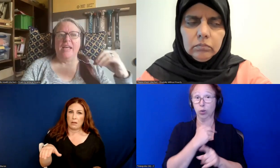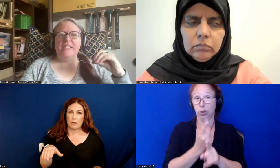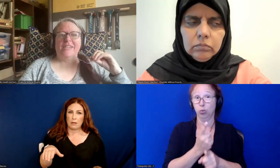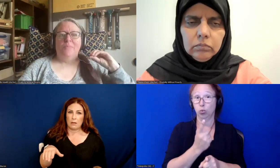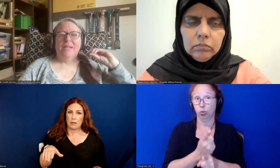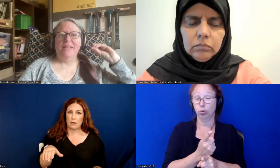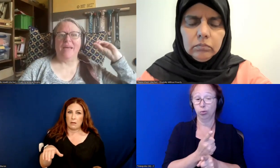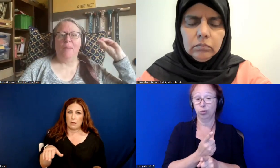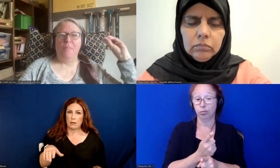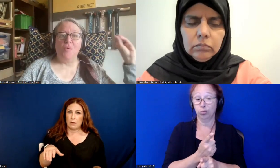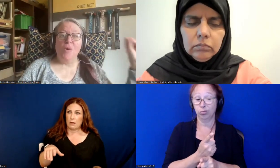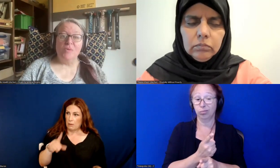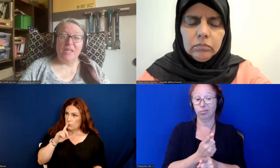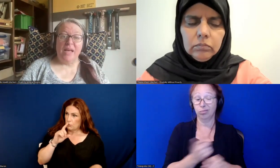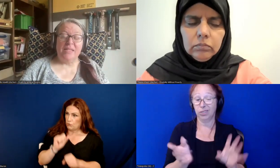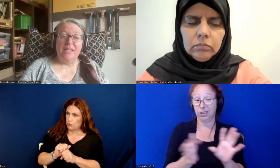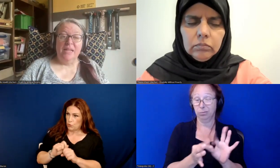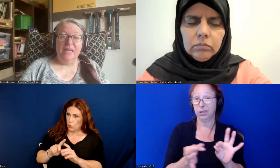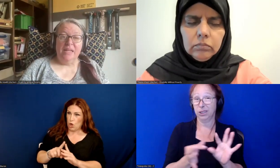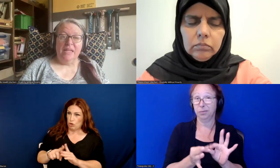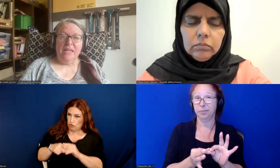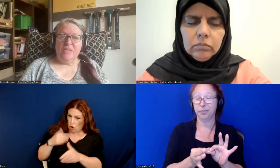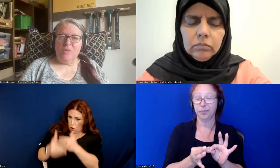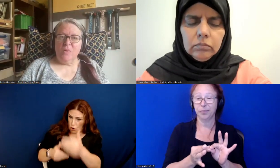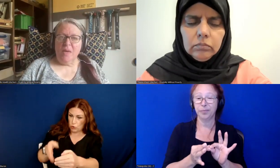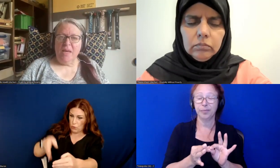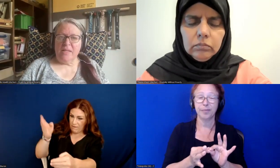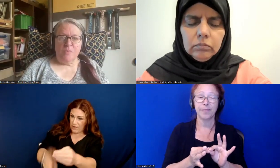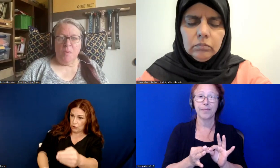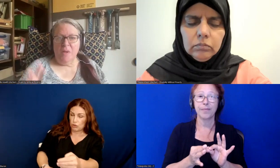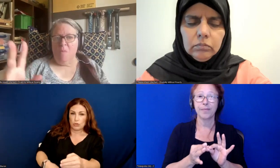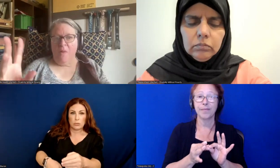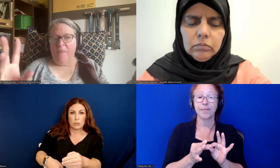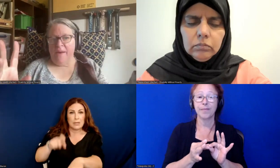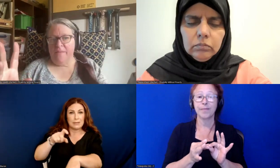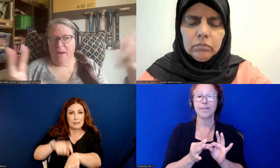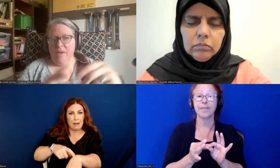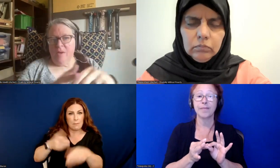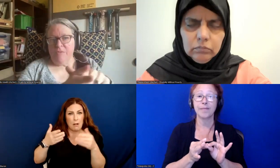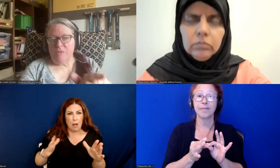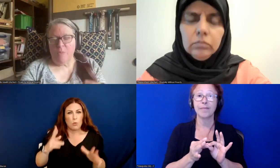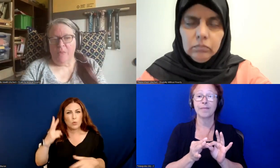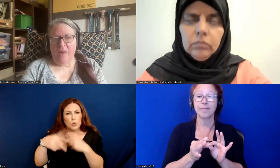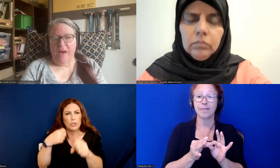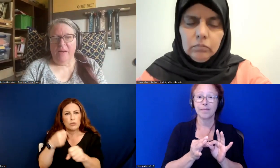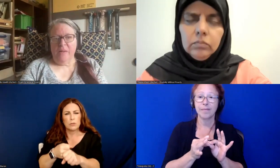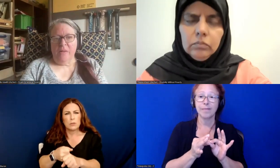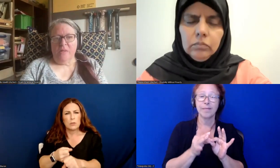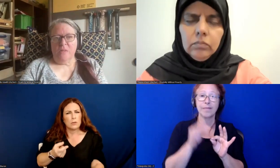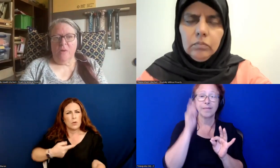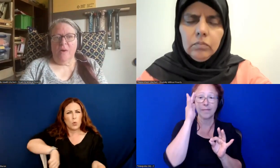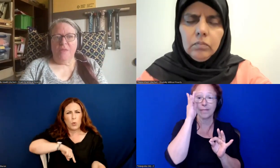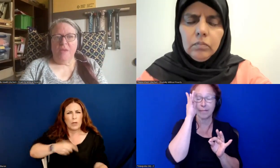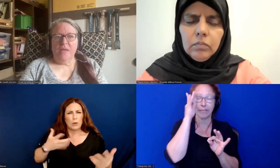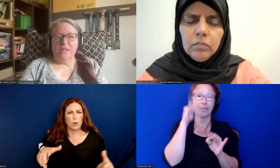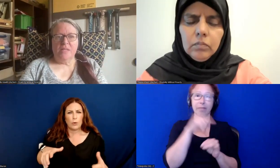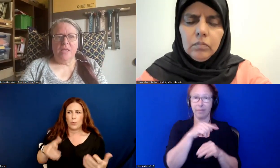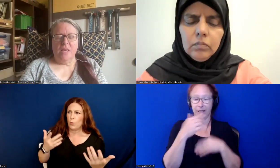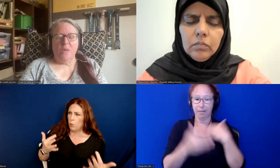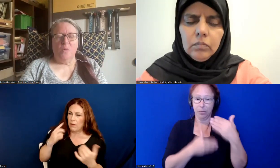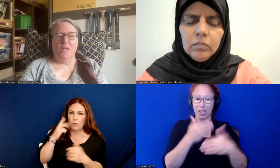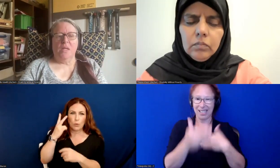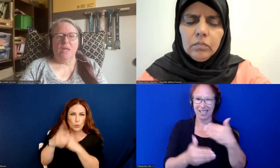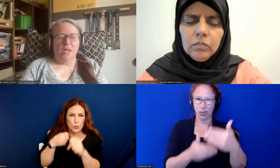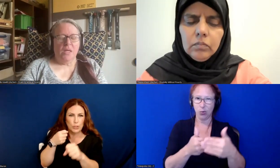this could take to complete that process is 2 years, and we don't want that, right? None of us want that. So I think